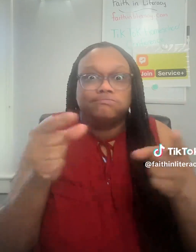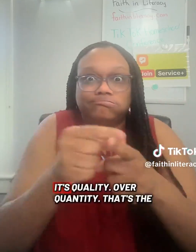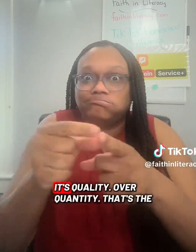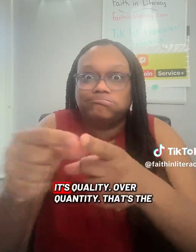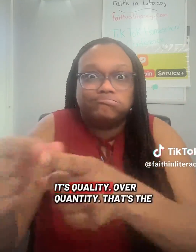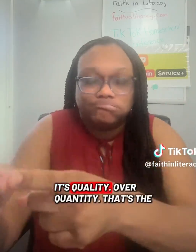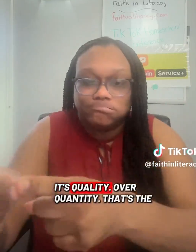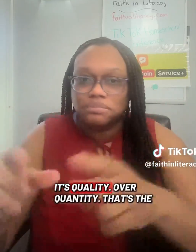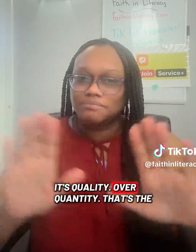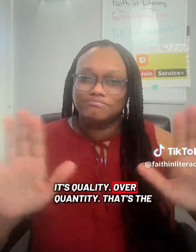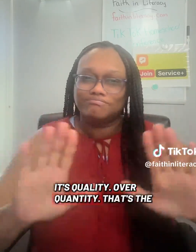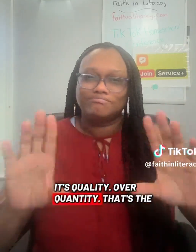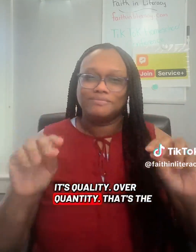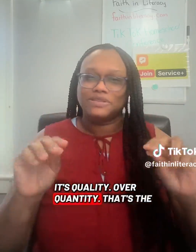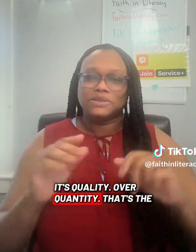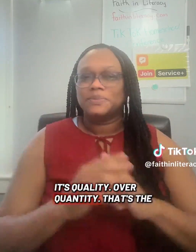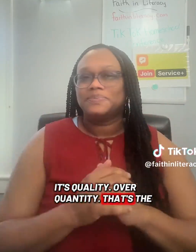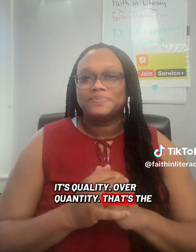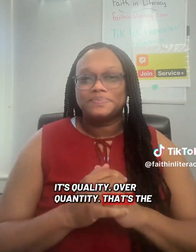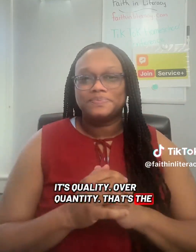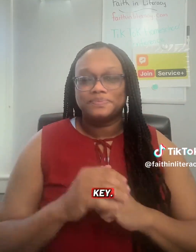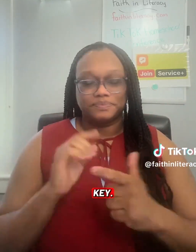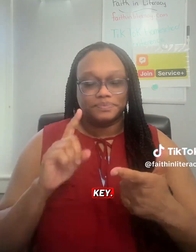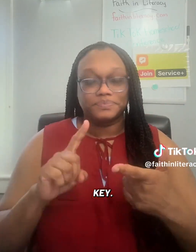It's quality over quantity. That's the key.